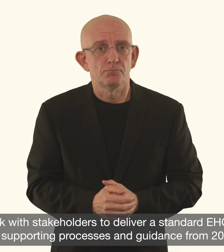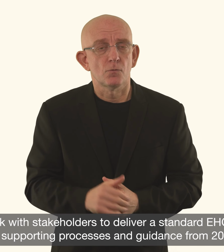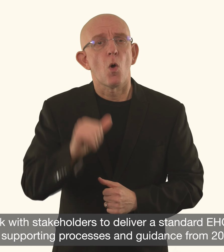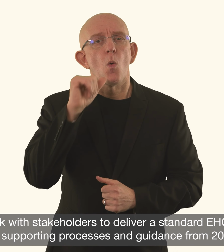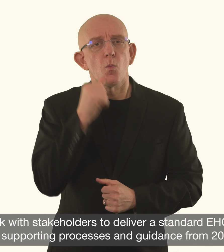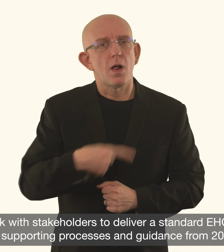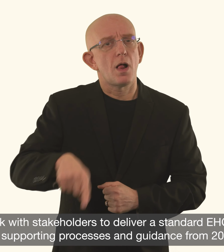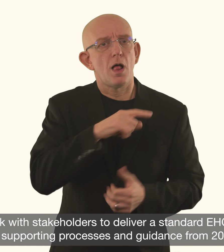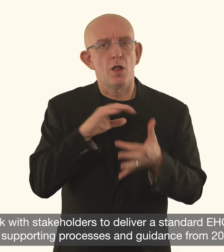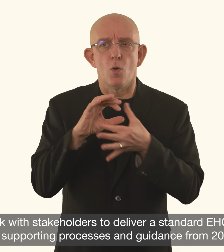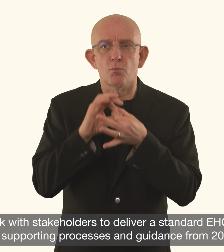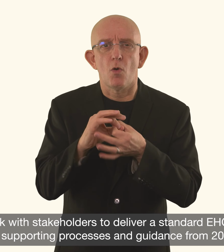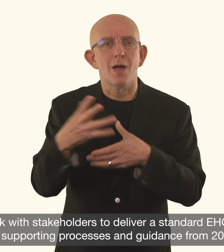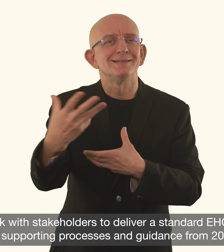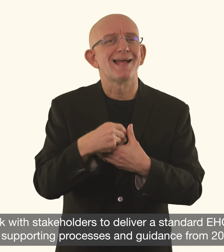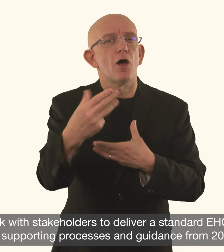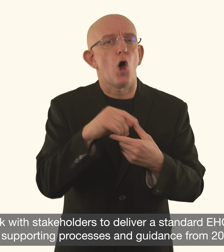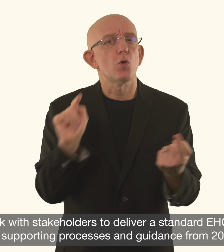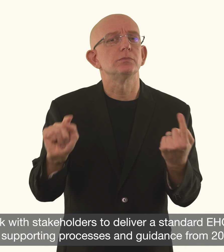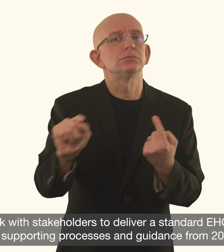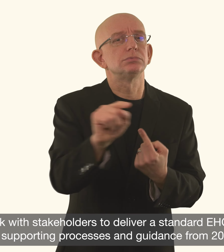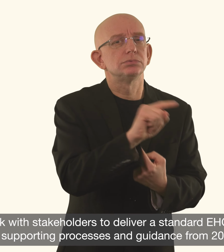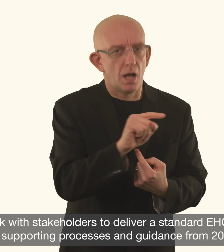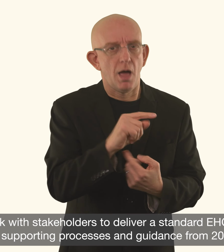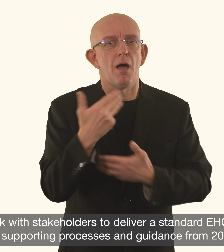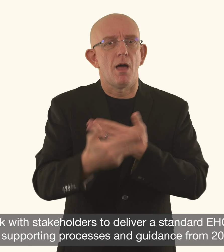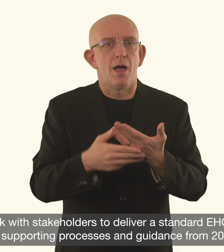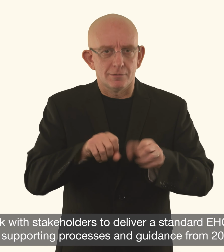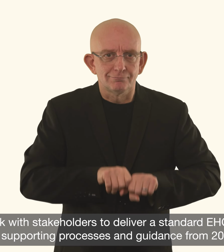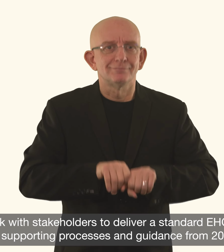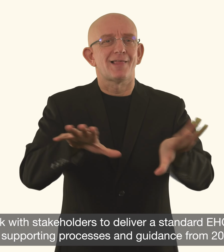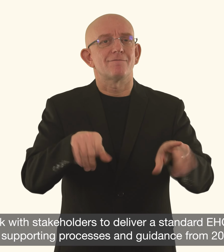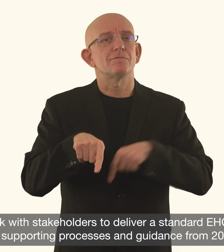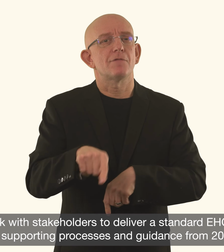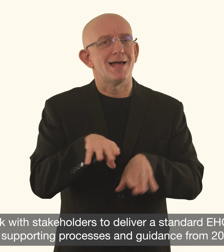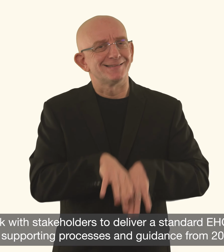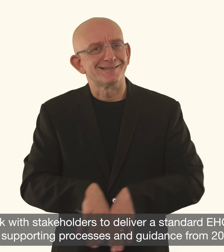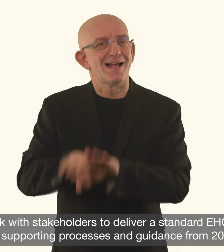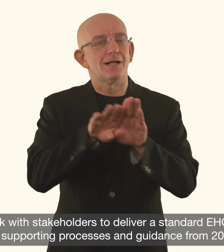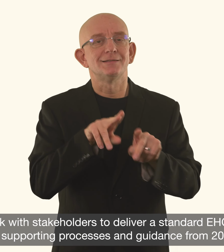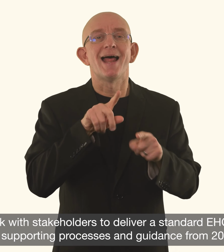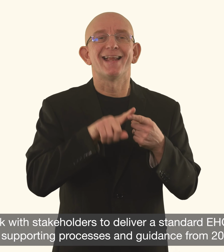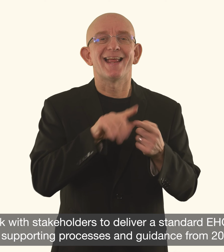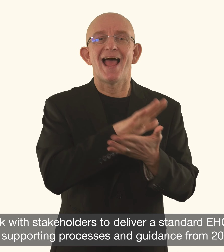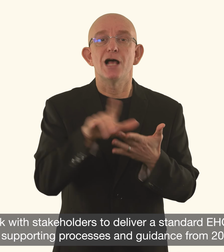Seven. We will work with stakeholders to deliver a standard EHCP template